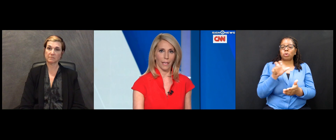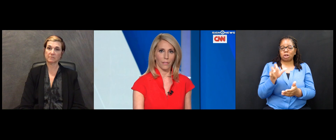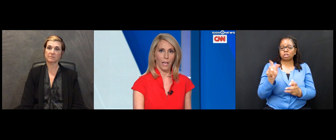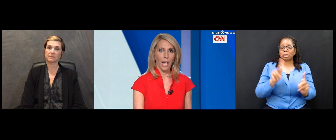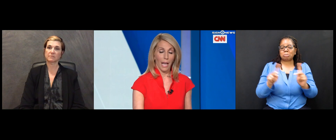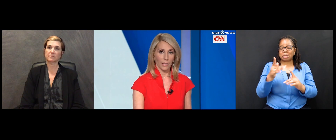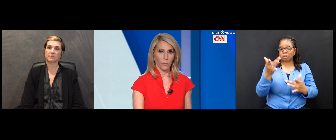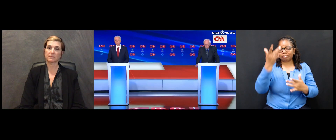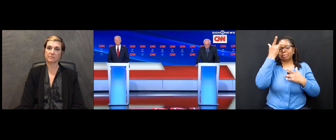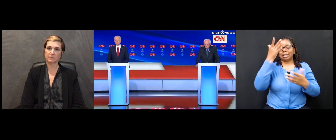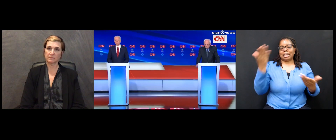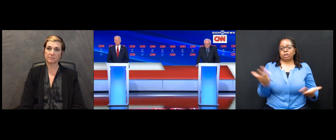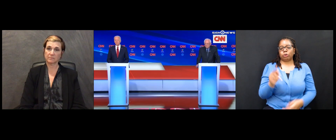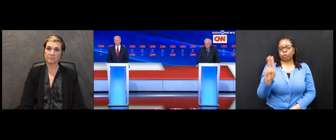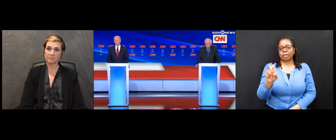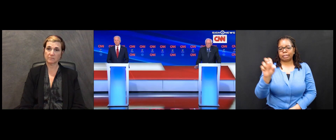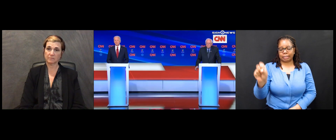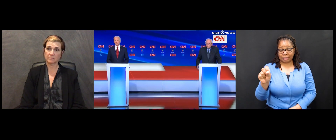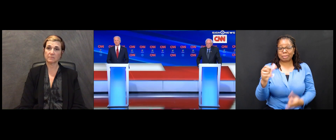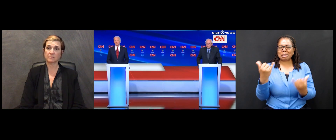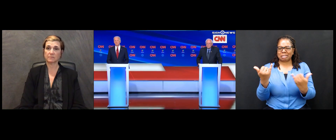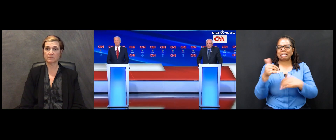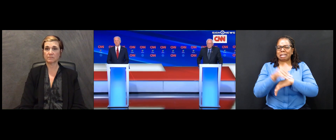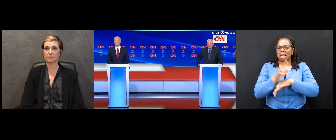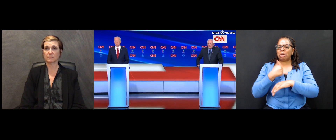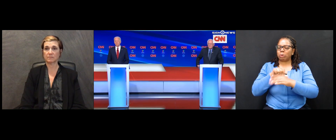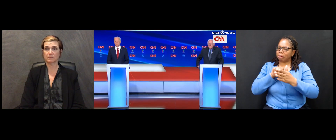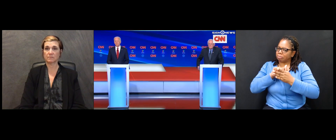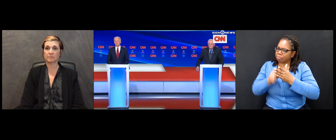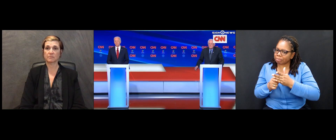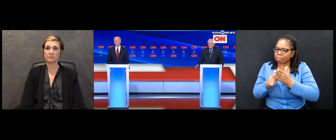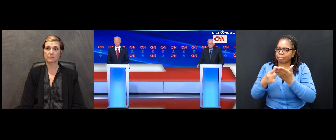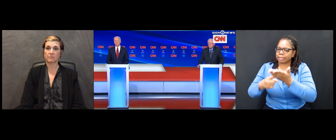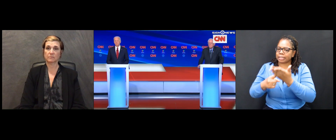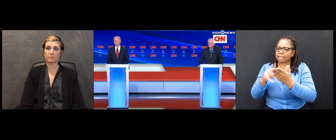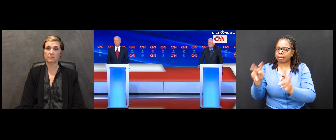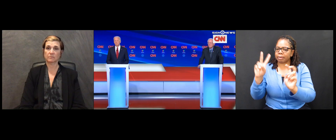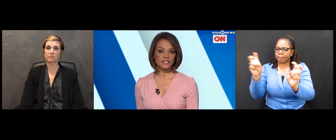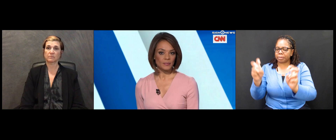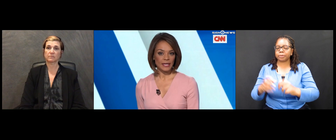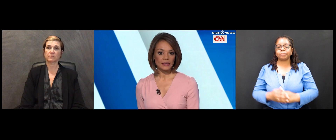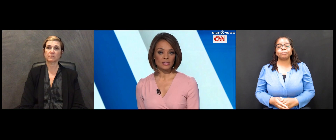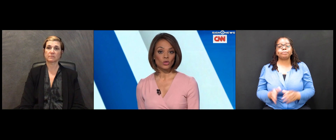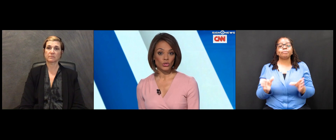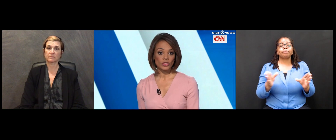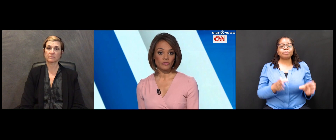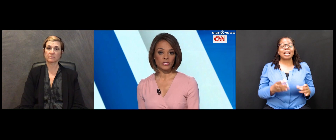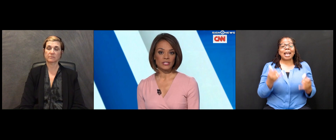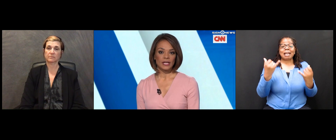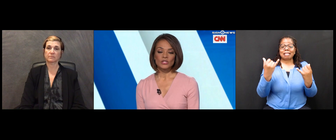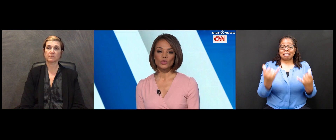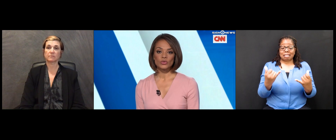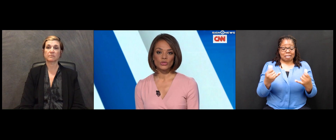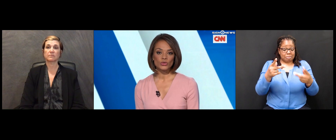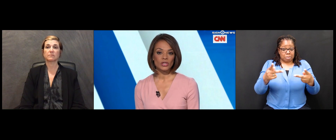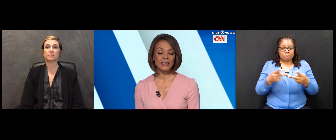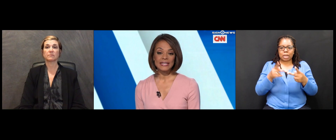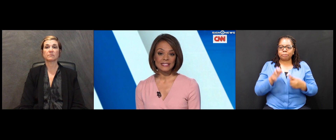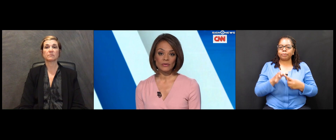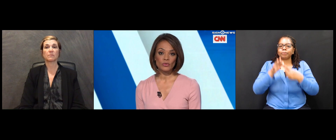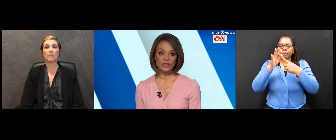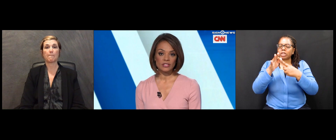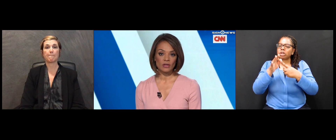United States. As a result, tonight's debate will focus heavily on the crisis. The setting of this debate is also different. To